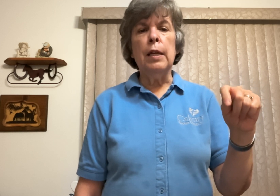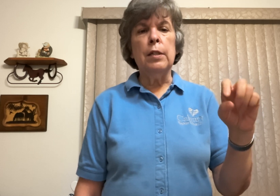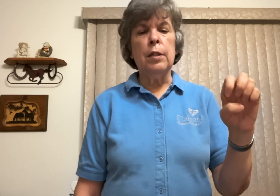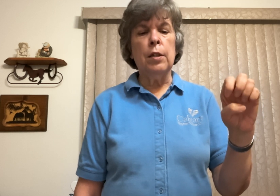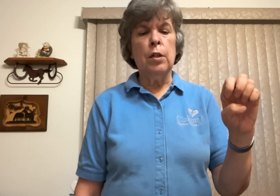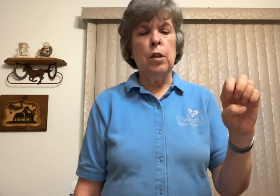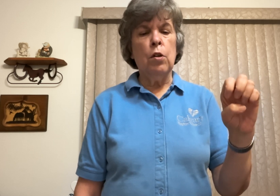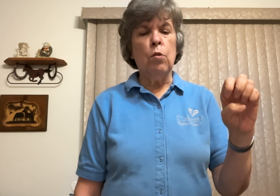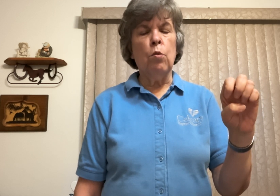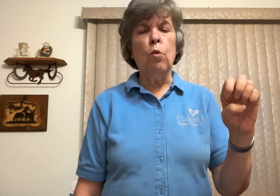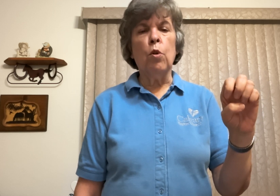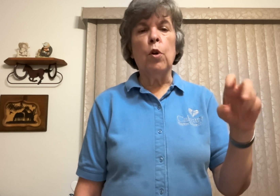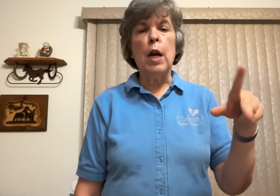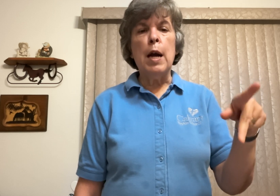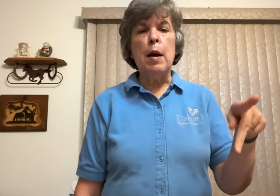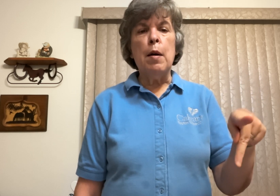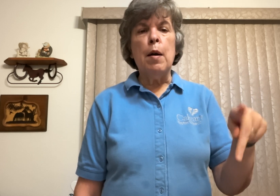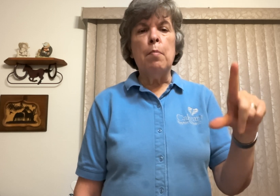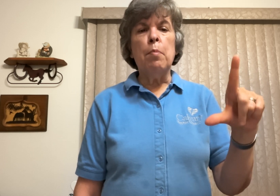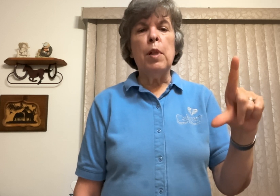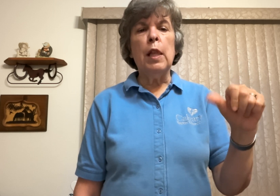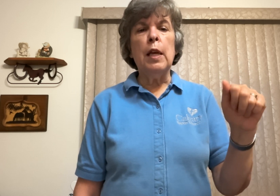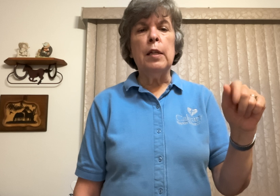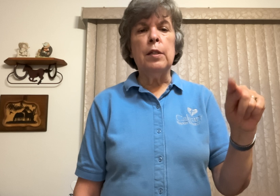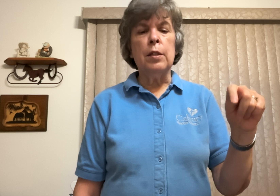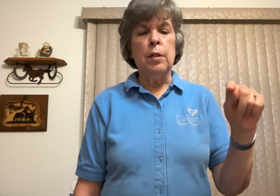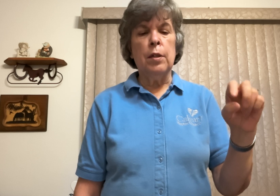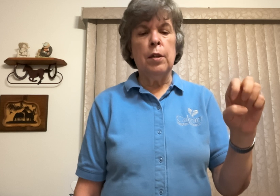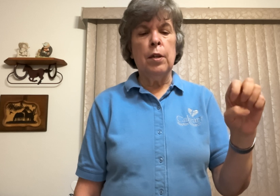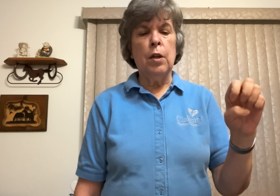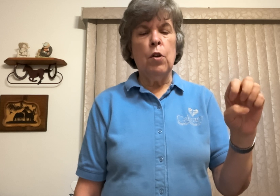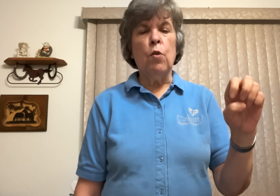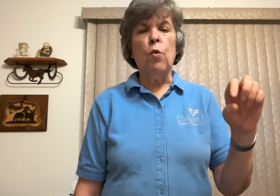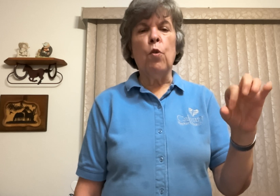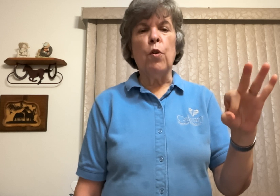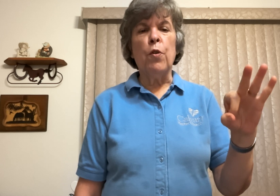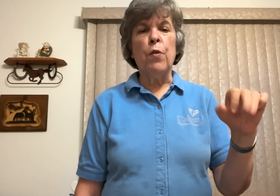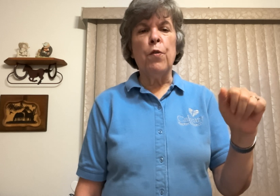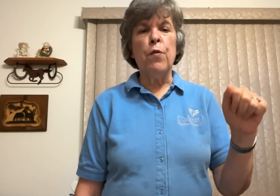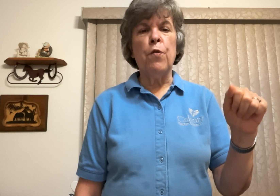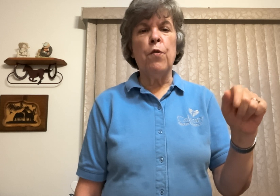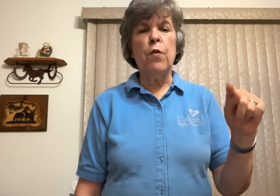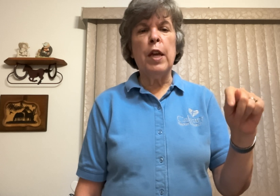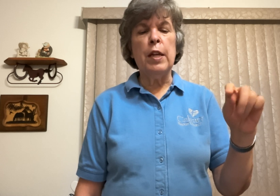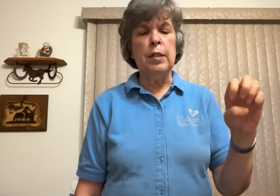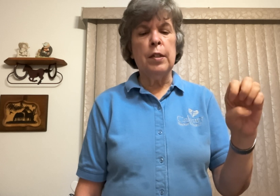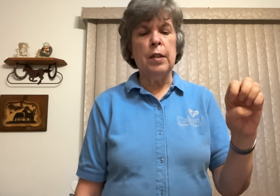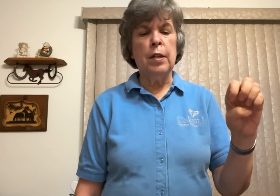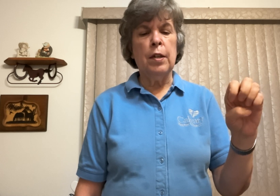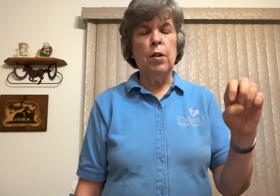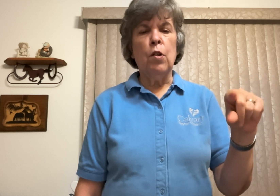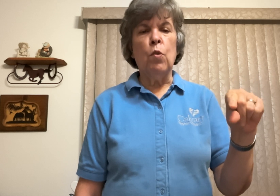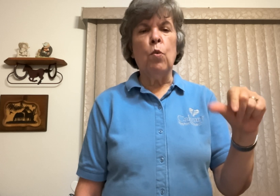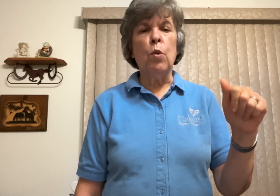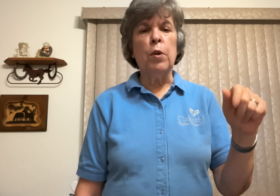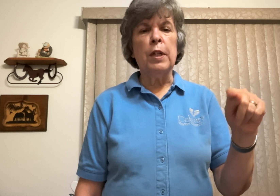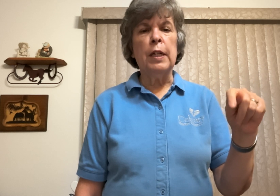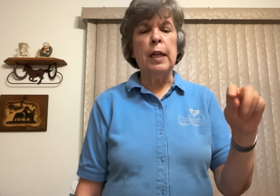late, or plate, or fate, or